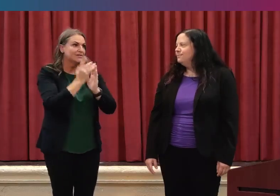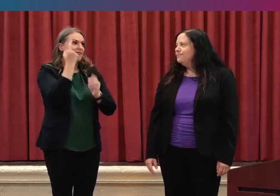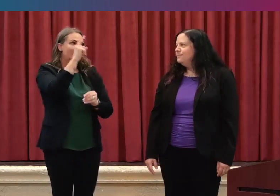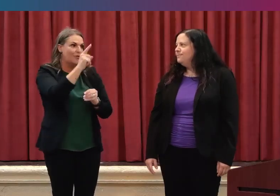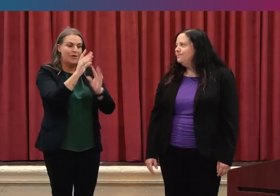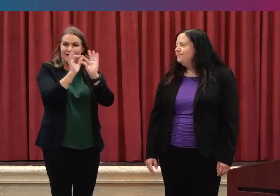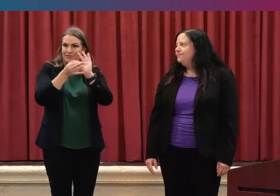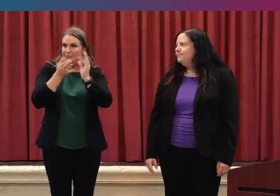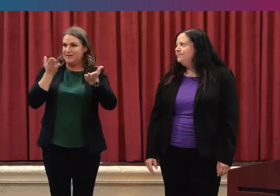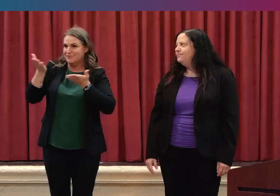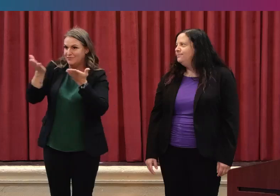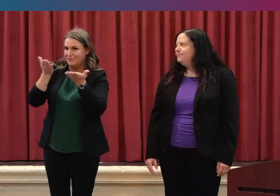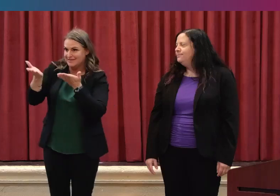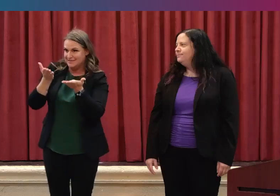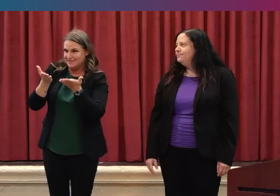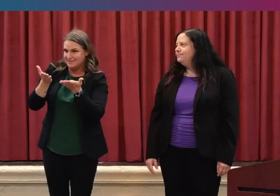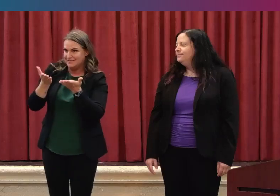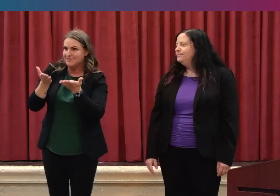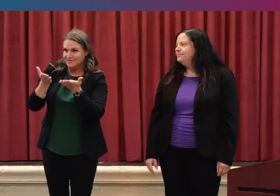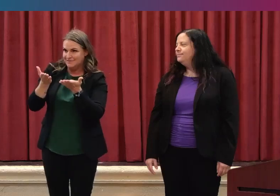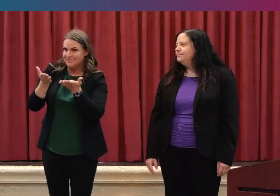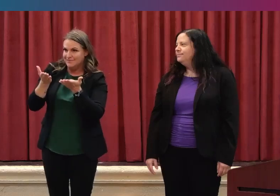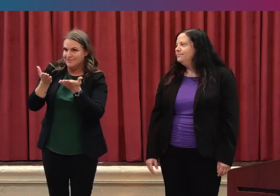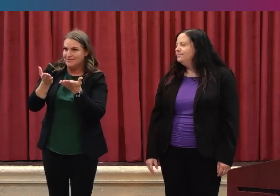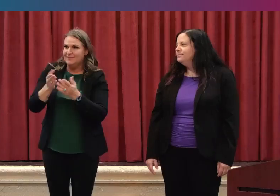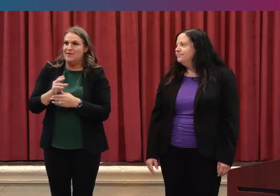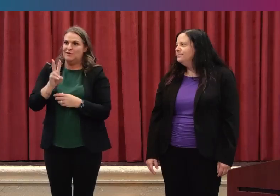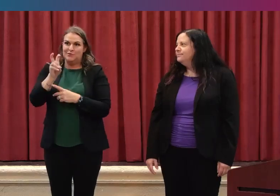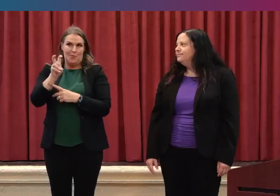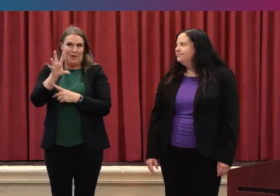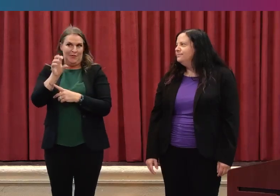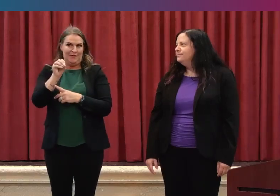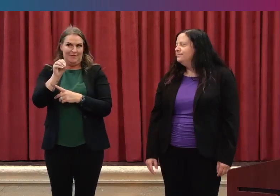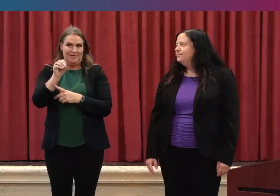assignments where you have requested interpreting services be provided.